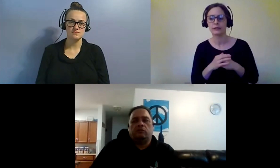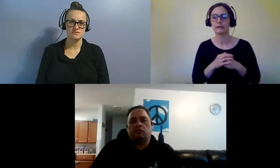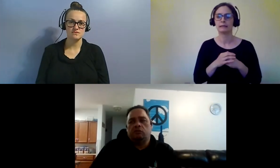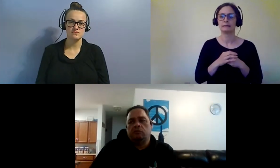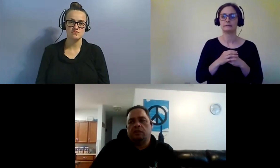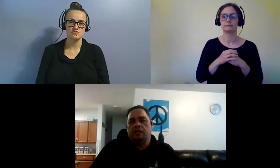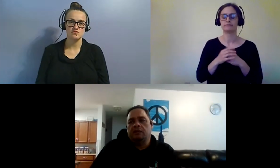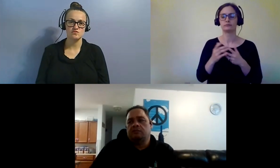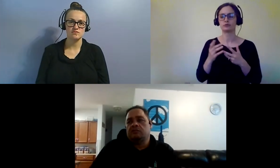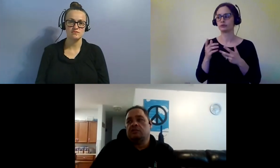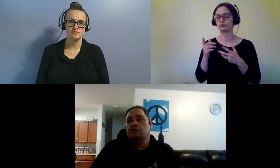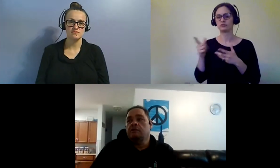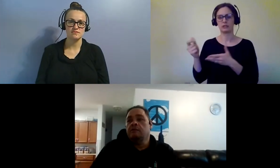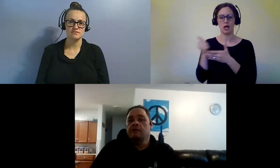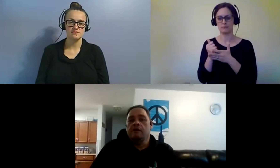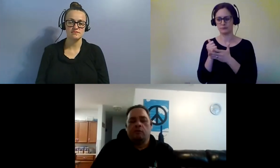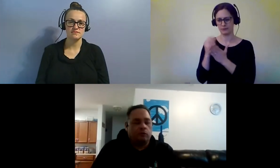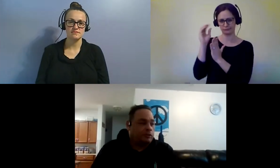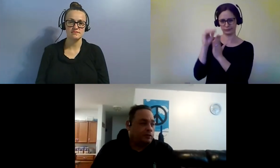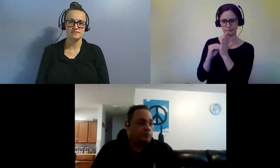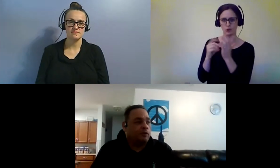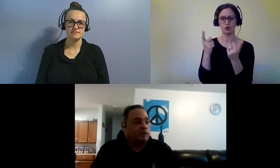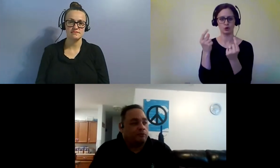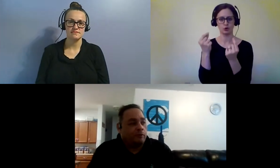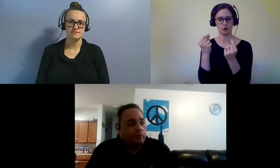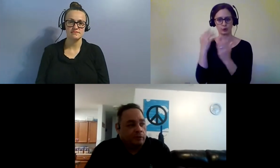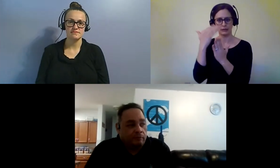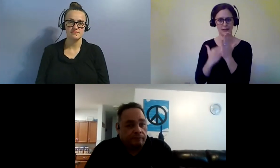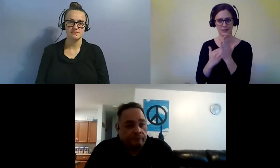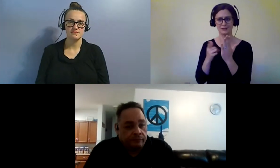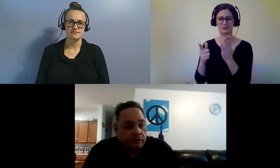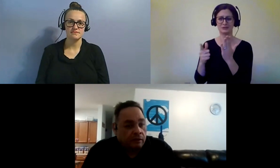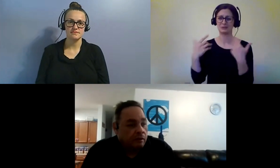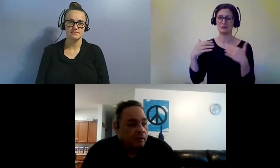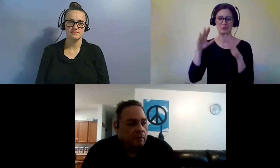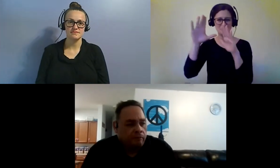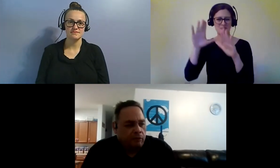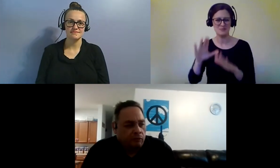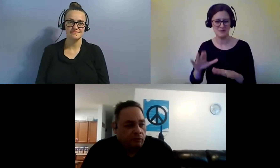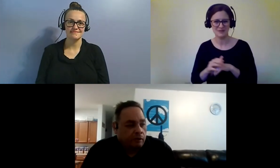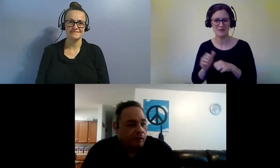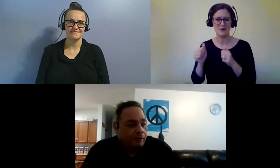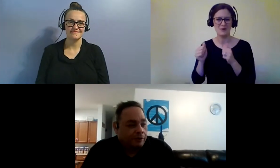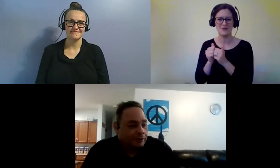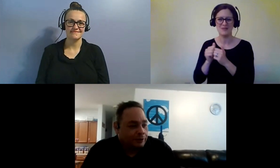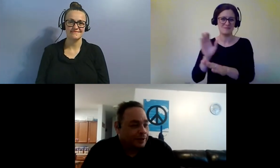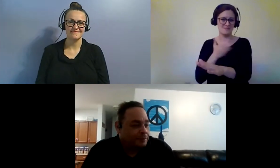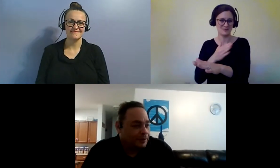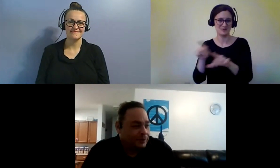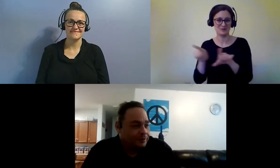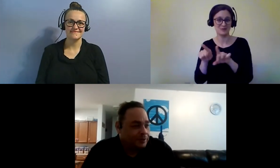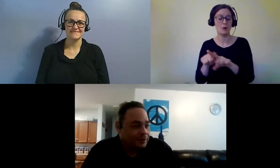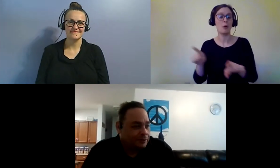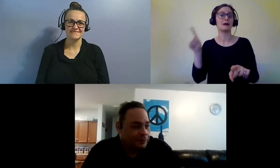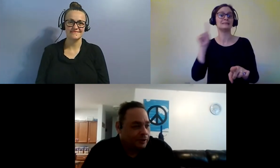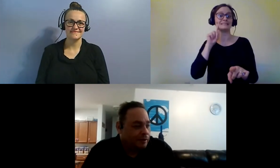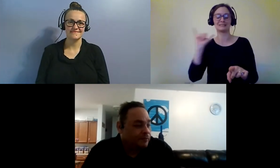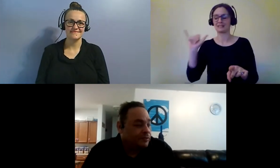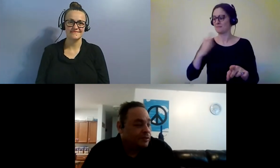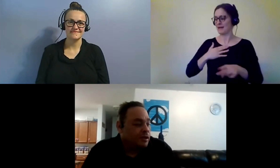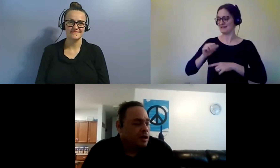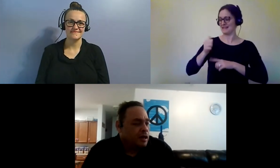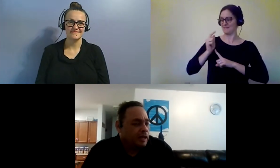create to-do lists. Of course, she's wonderful with music. Oh, it looks like my 10 minutes are